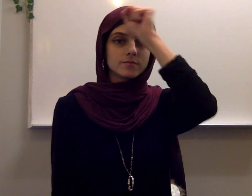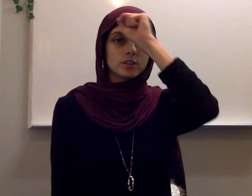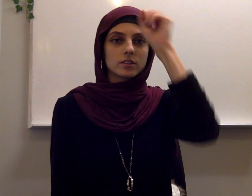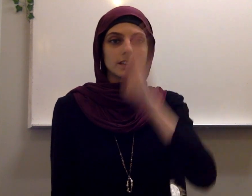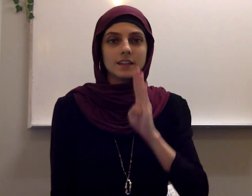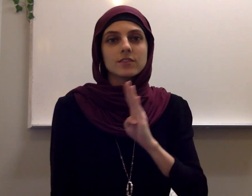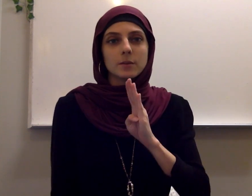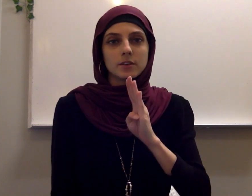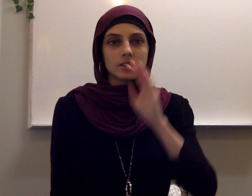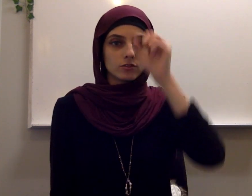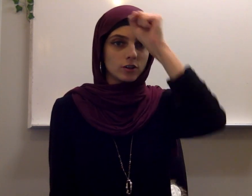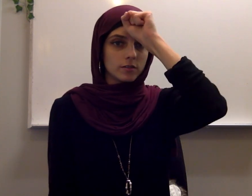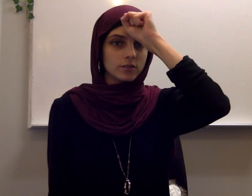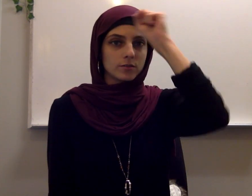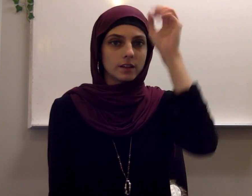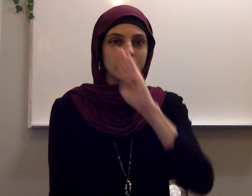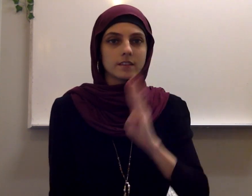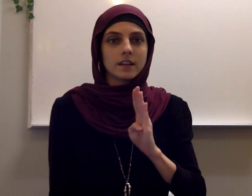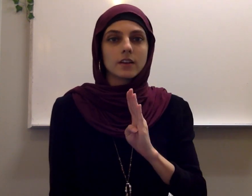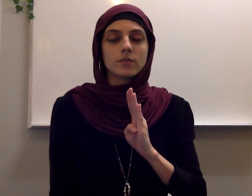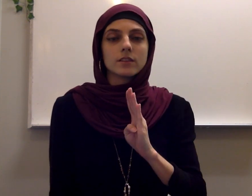Looks kind of similar to stroke. Starts with an S and then it goes down.